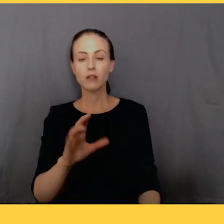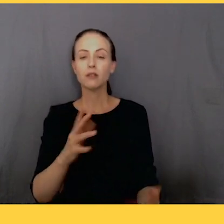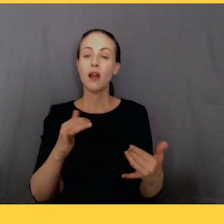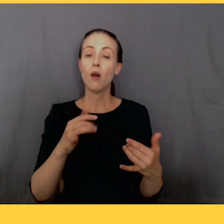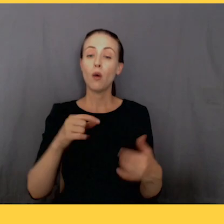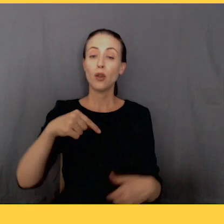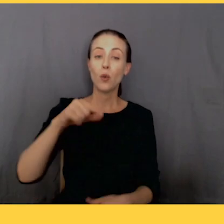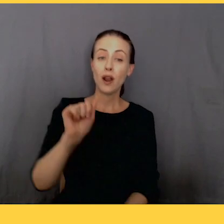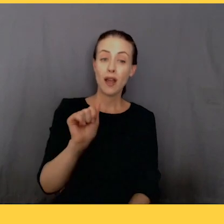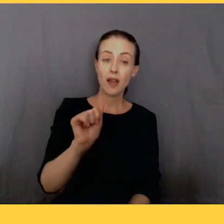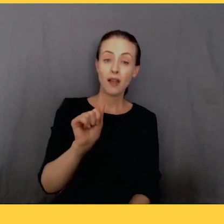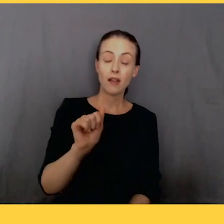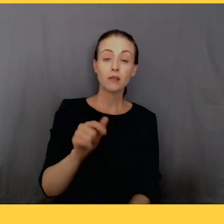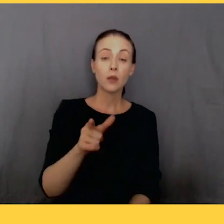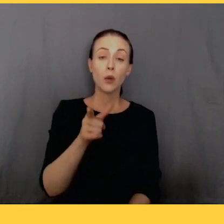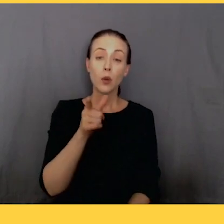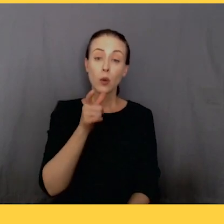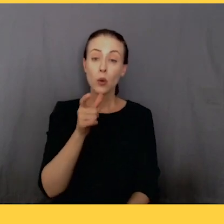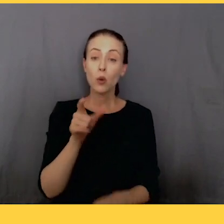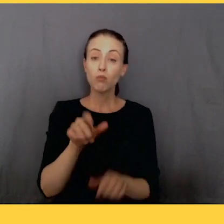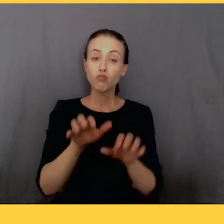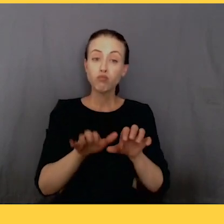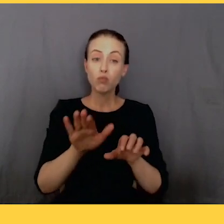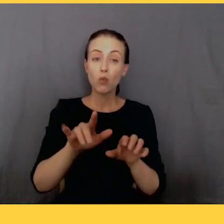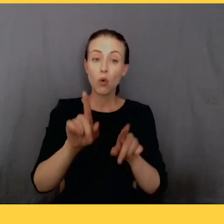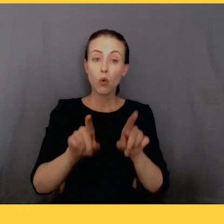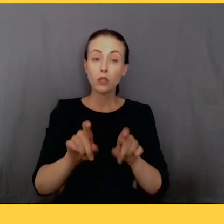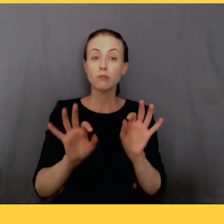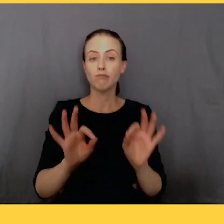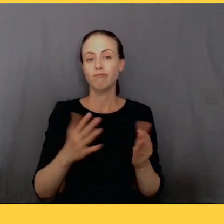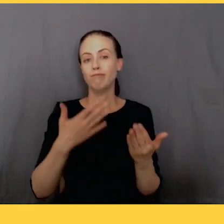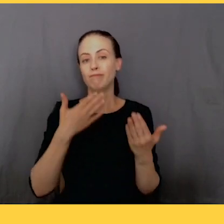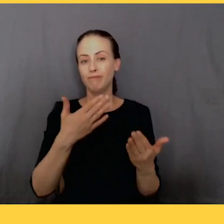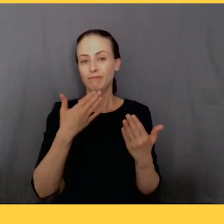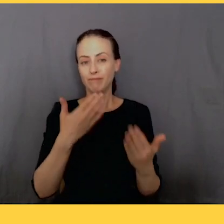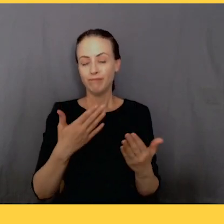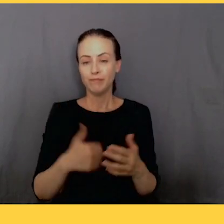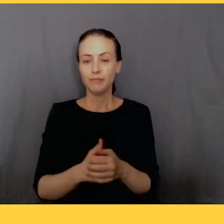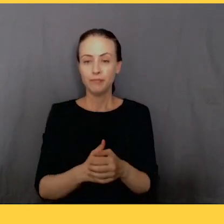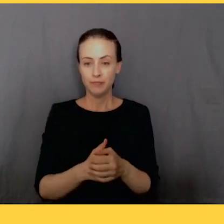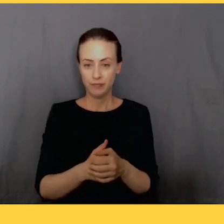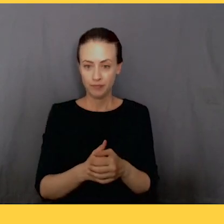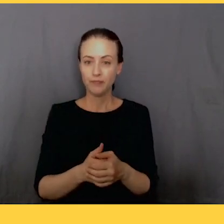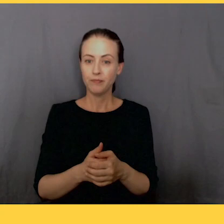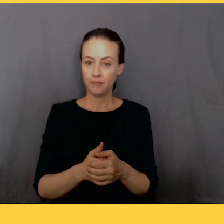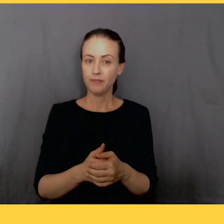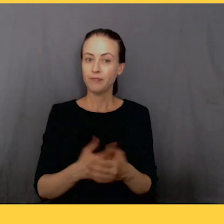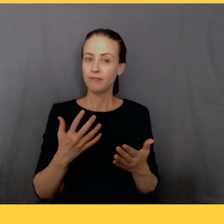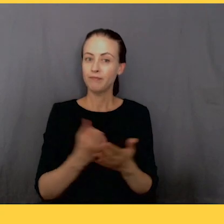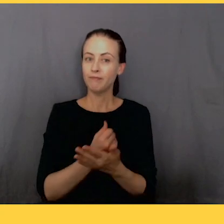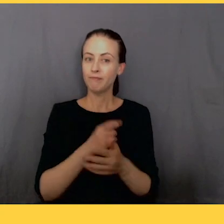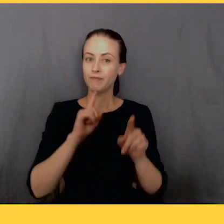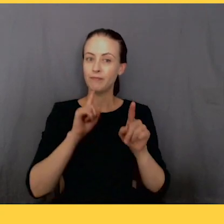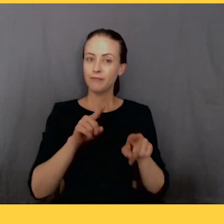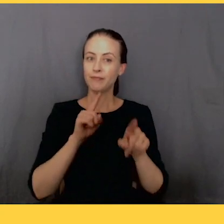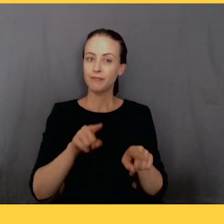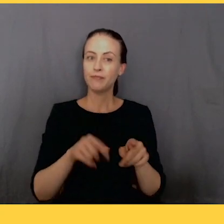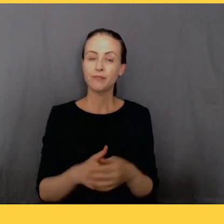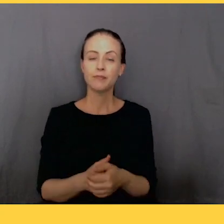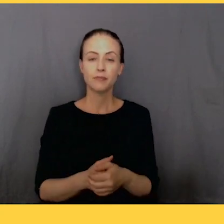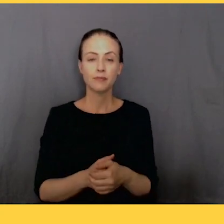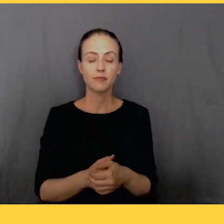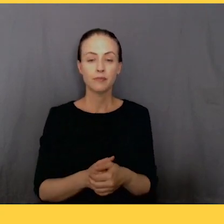who have submitted their questions. Just to remind you, please submit them. We are here to answer them. So why don't we get